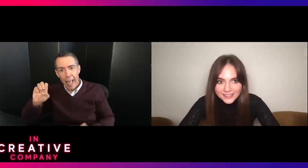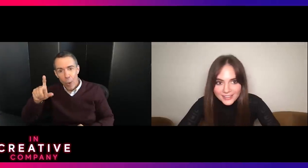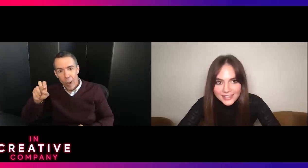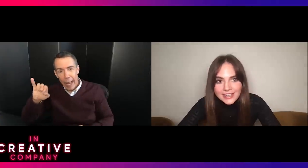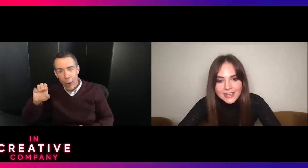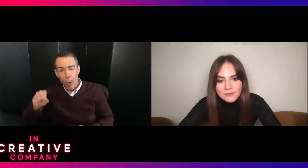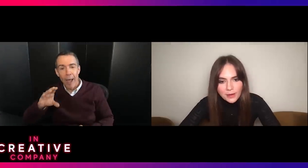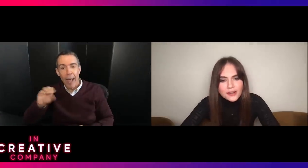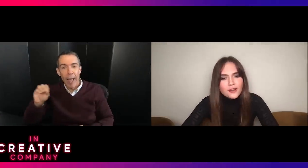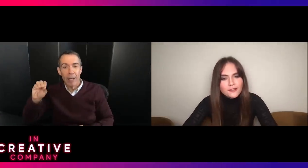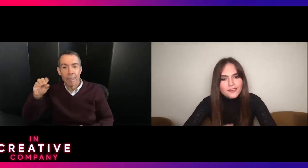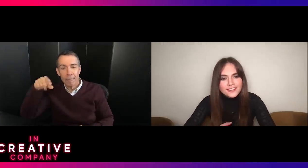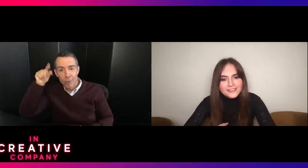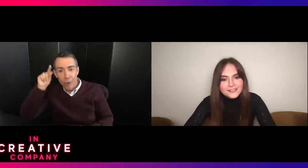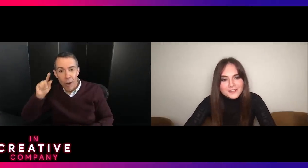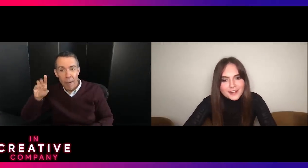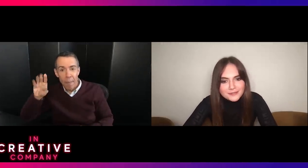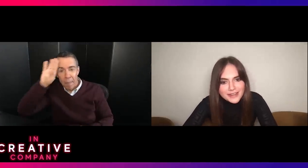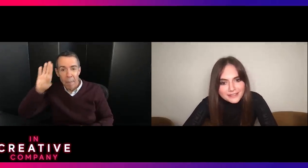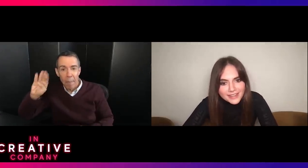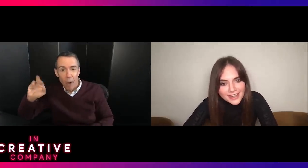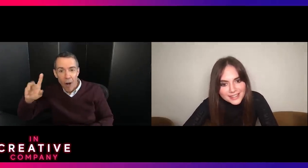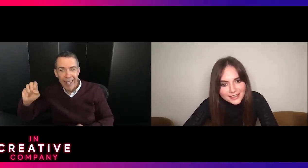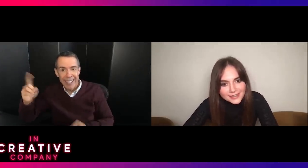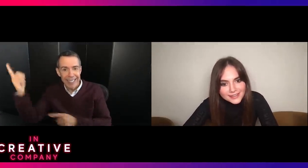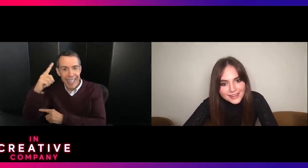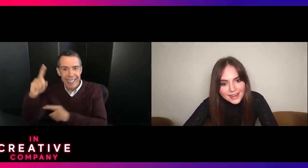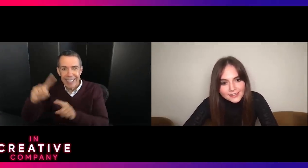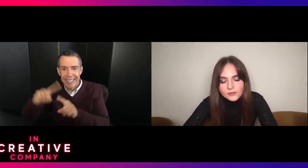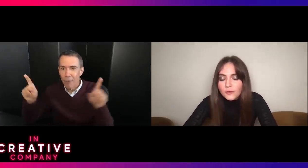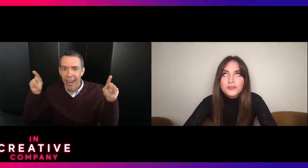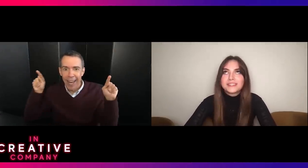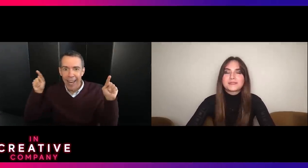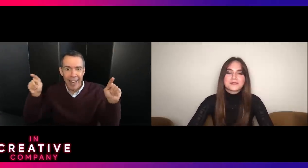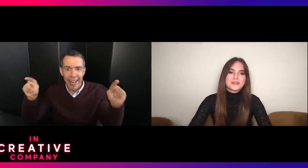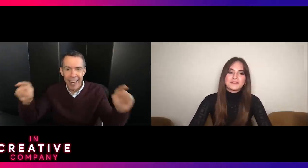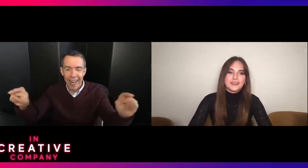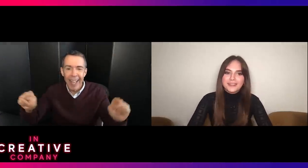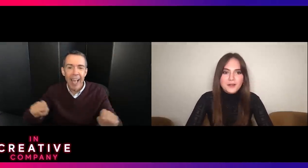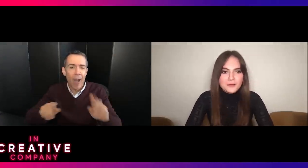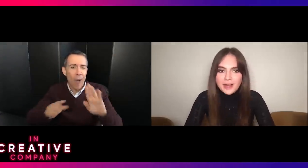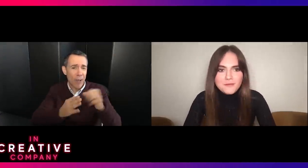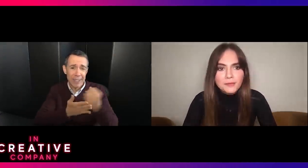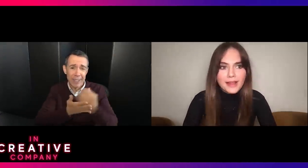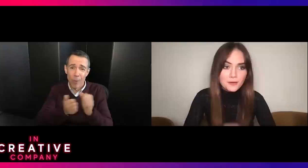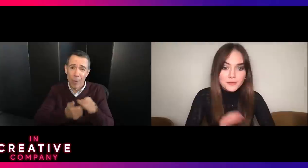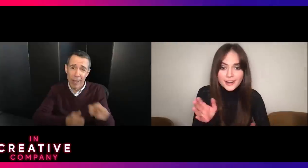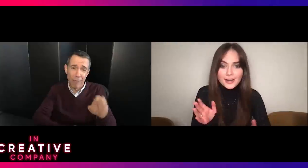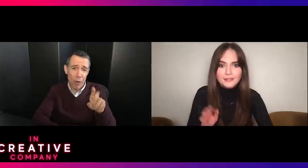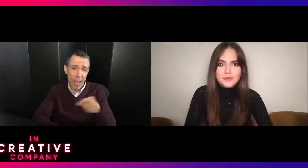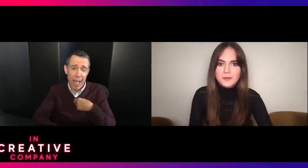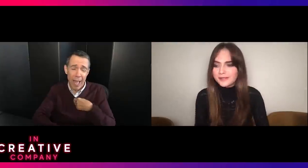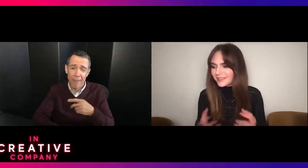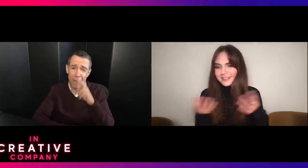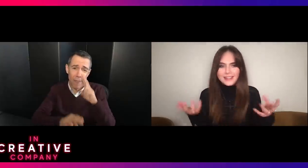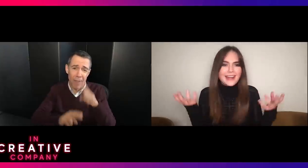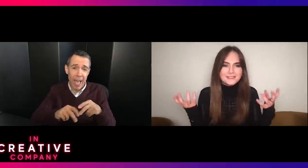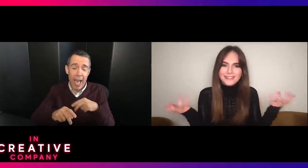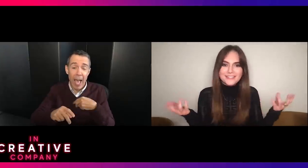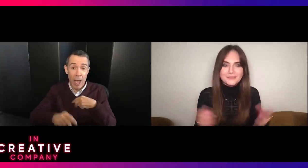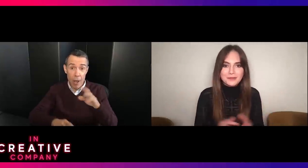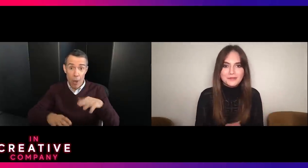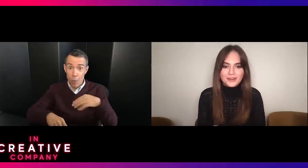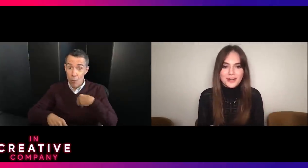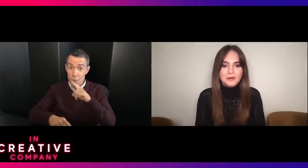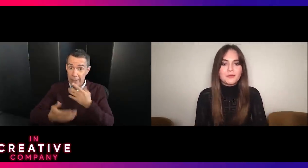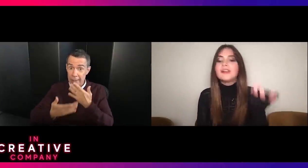Troy and Daniel. But we had a lot of fun kind of navigating the character. All those scenes were so fun. I remember I was kind of like Ruby. I was like, because I hadn't